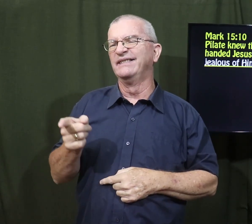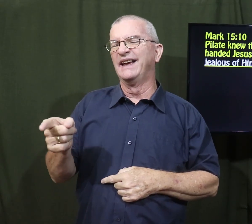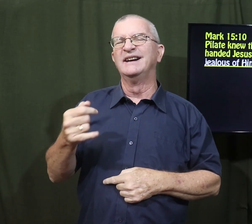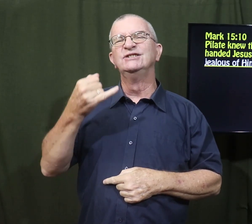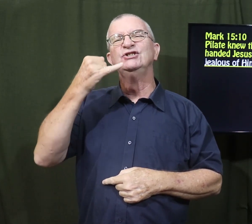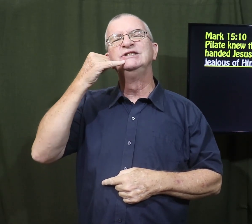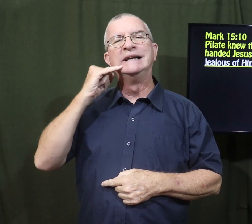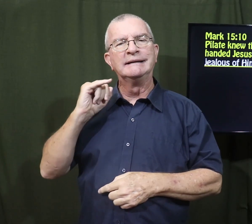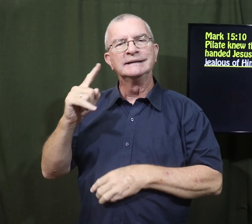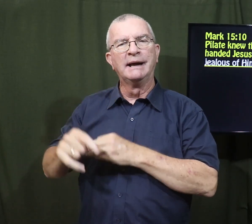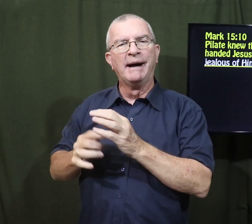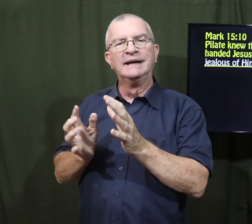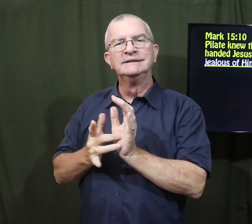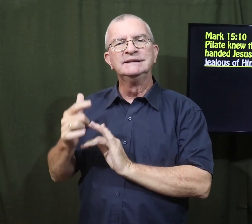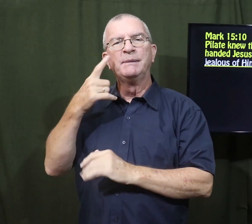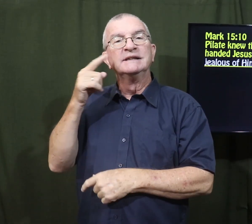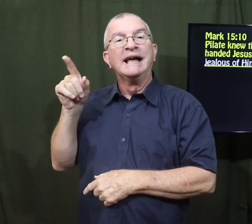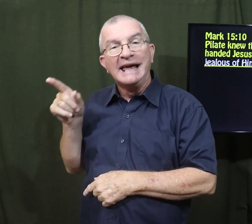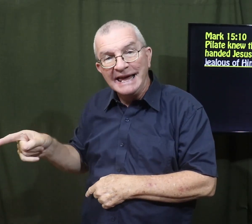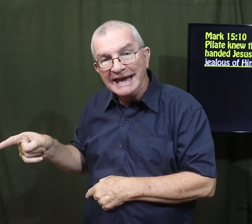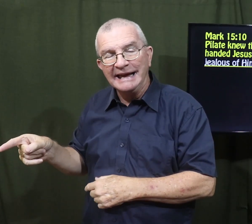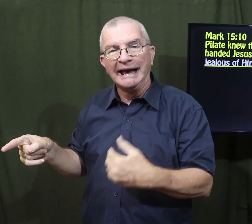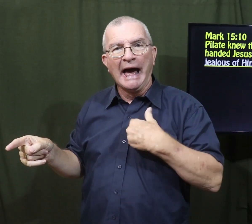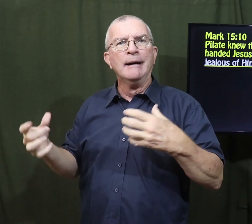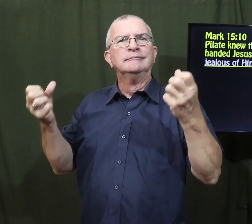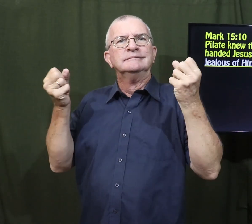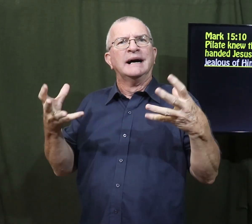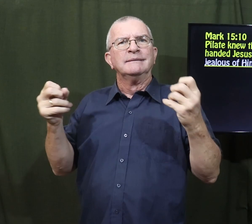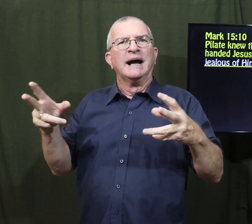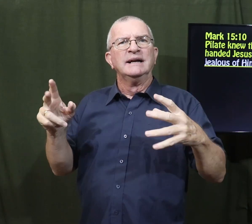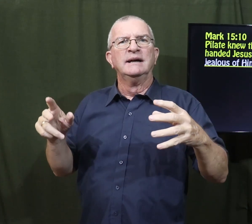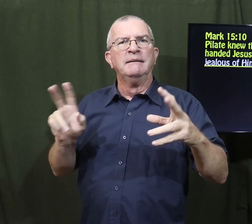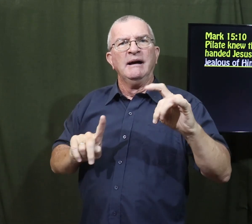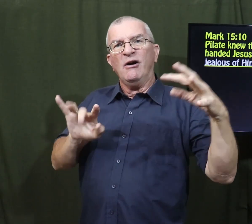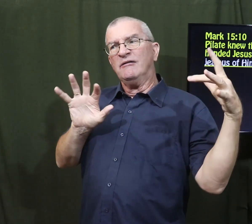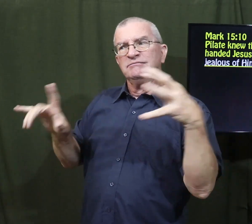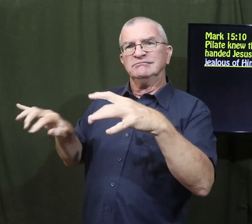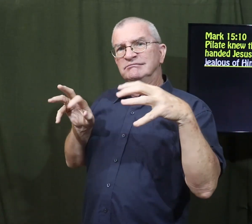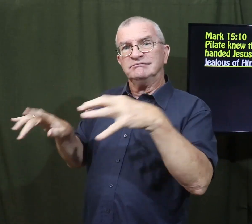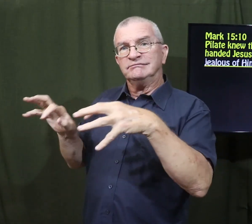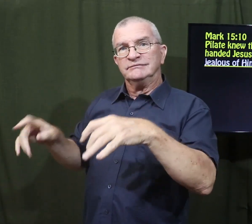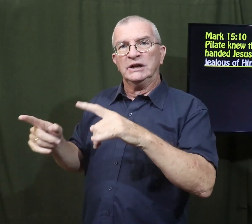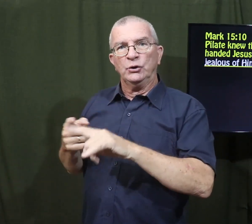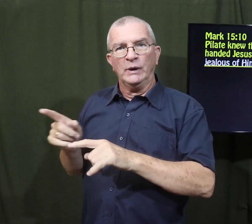So they were jealous about Jesus because of his many followers,